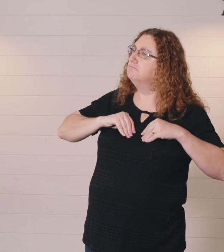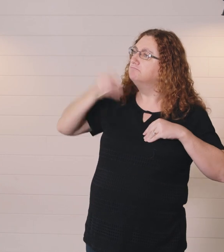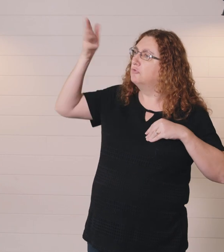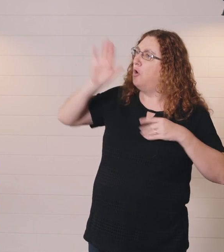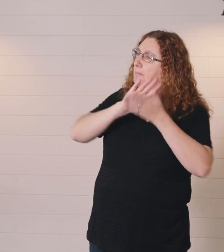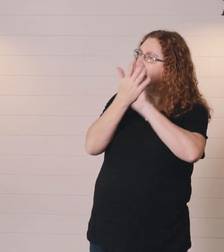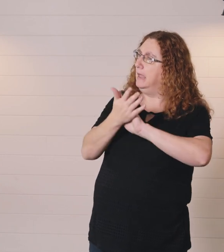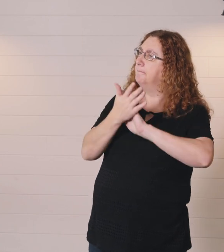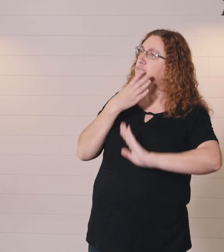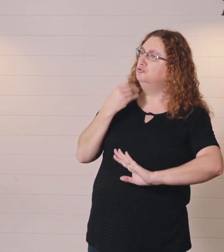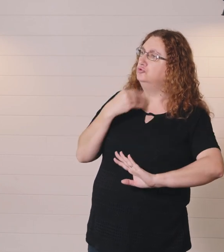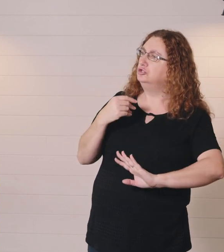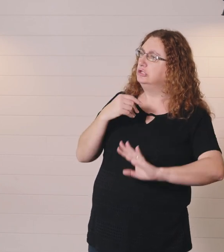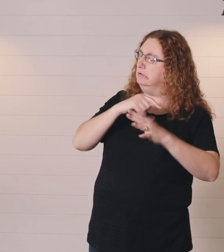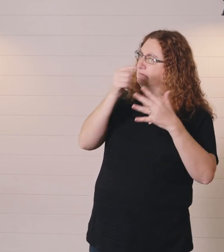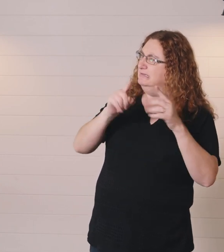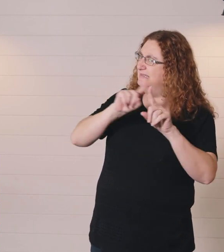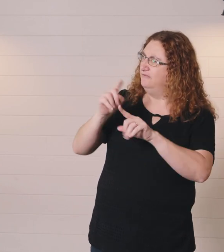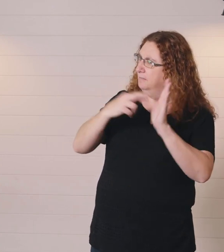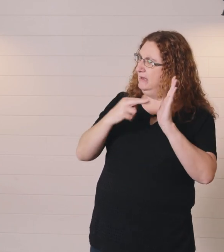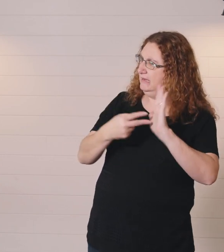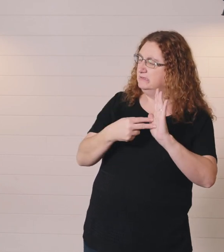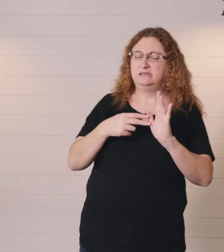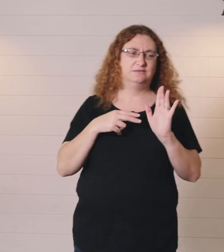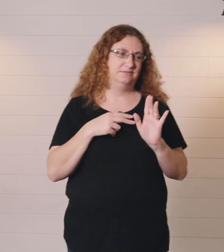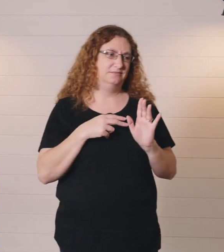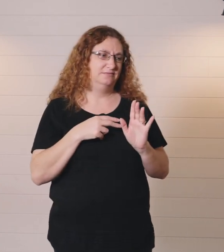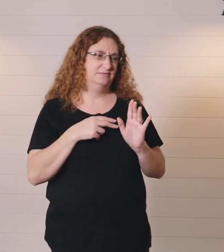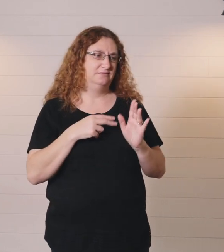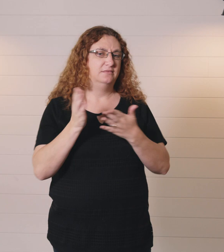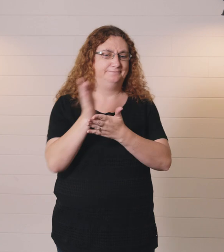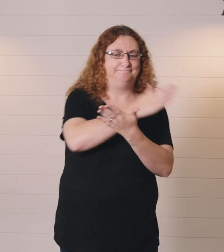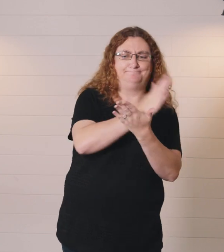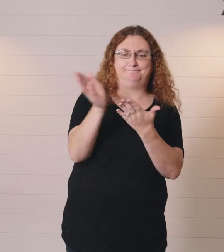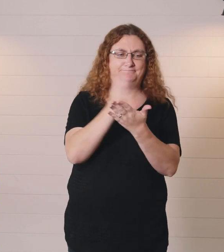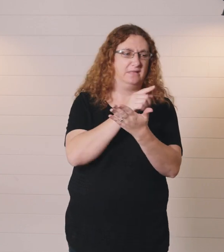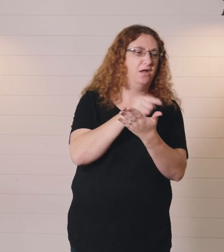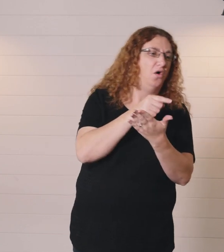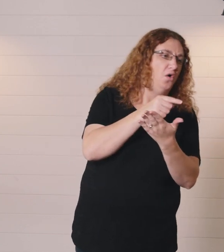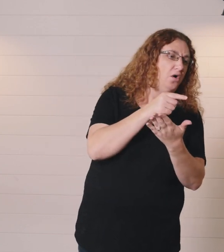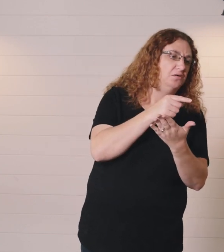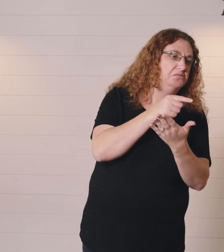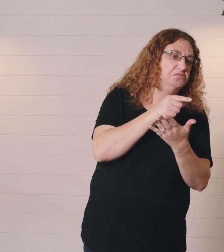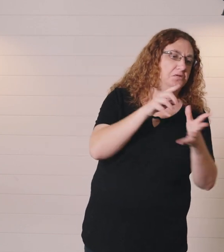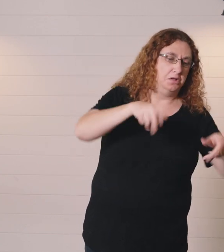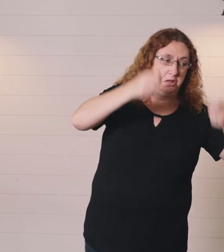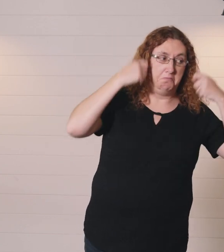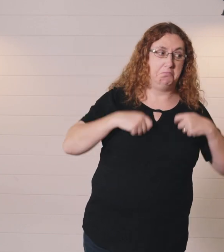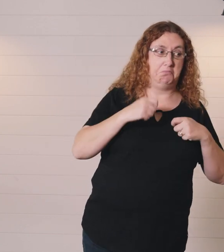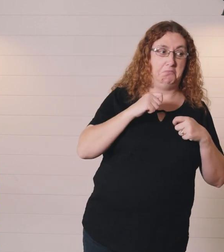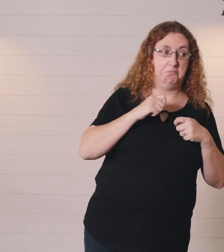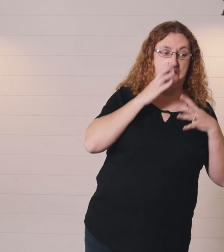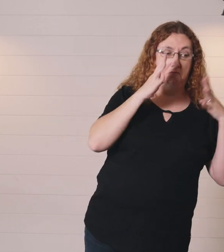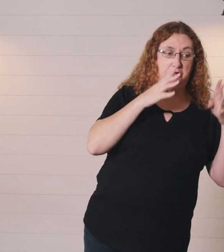say that that particular phrase could carry several meanings. It could range from, well, they pretended to be Jewish, or to literally,